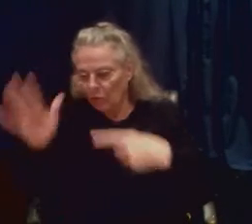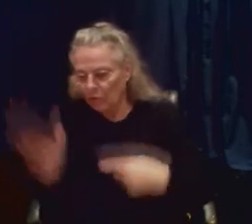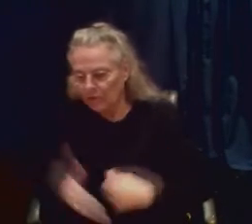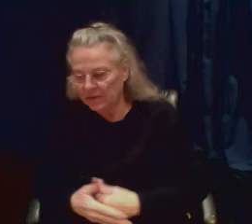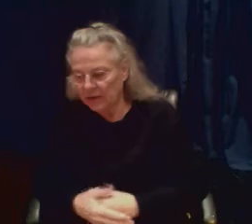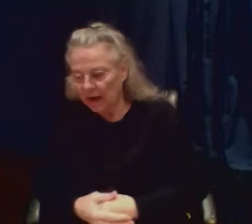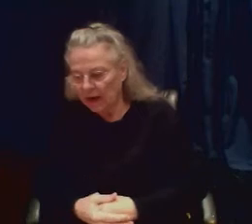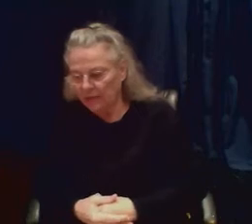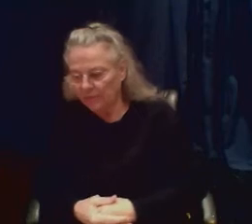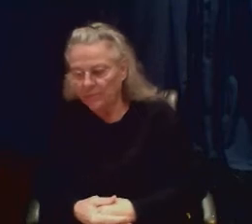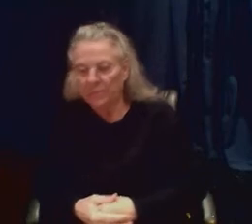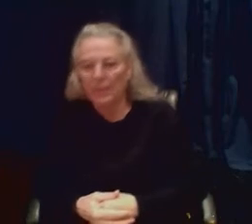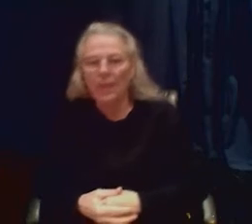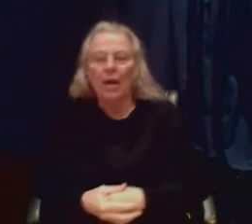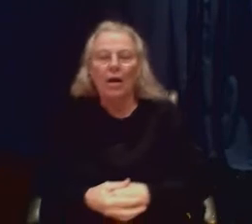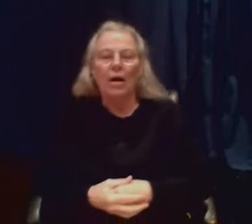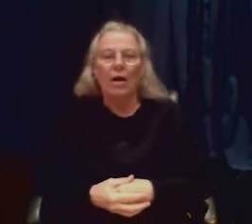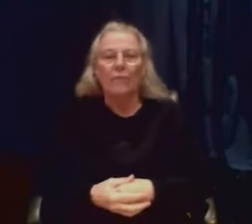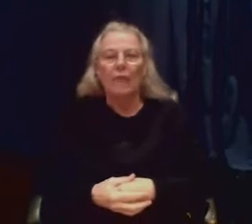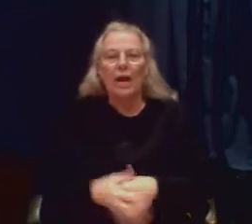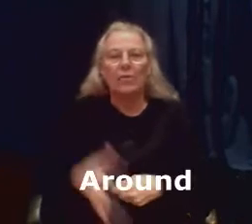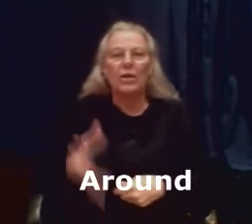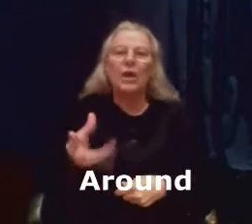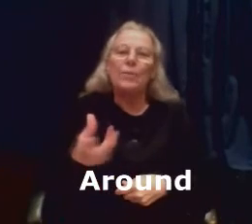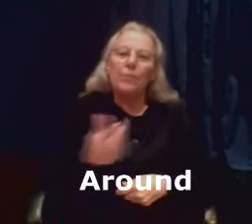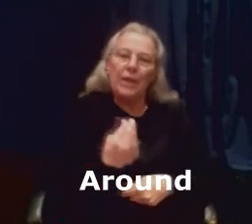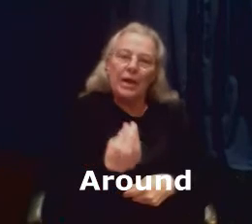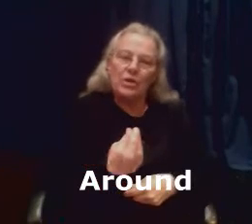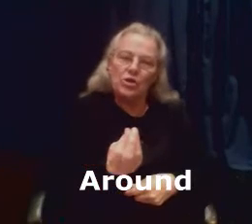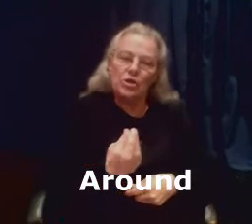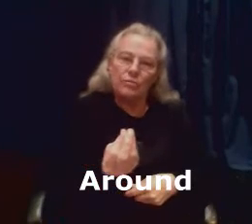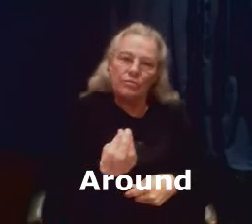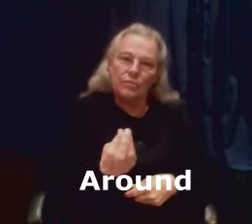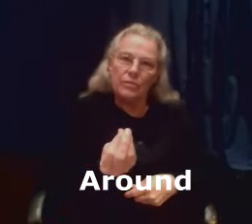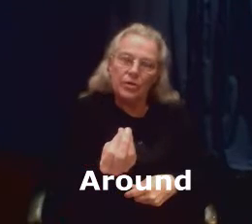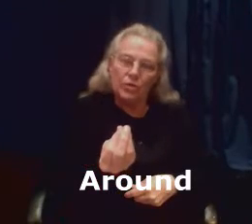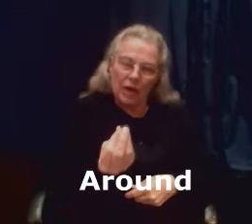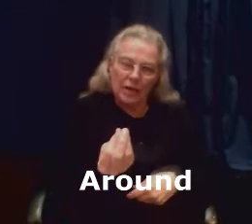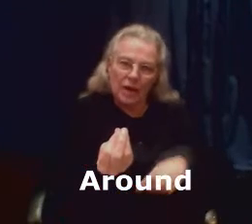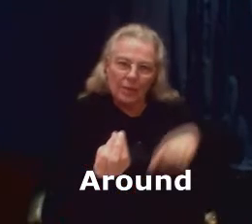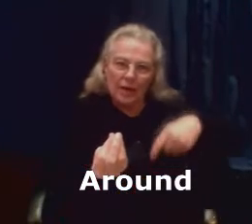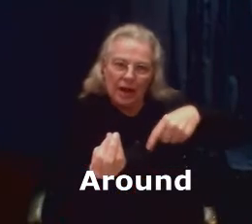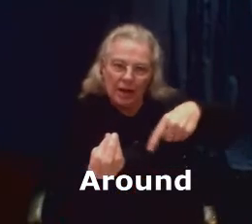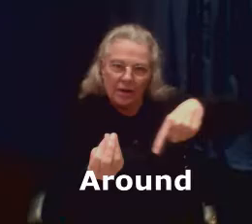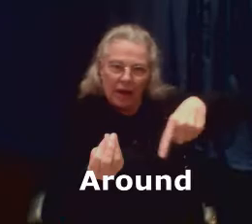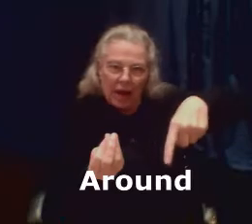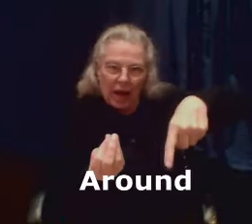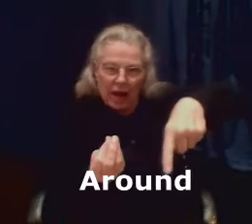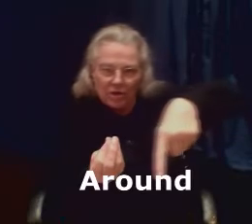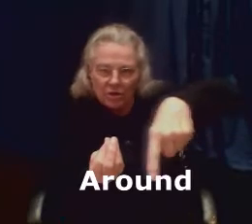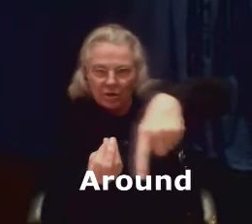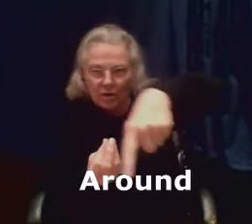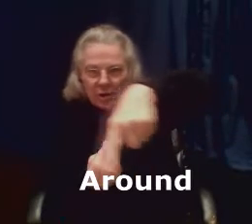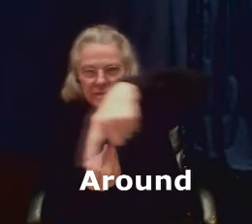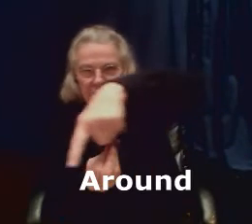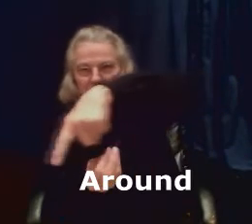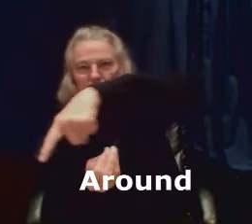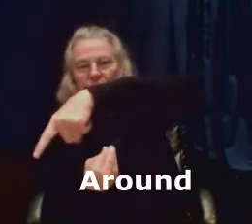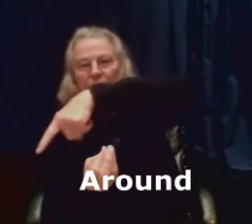or the sign. Around, pinch your non-dominant hand and take your